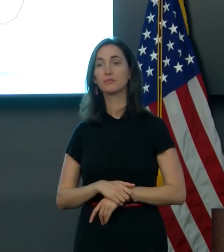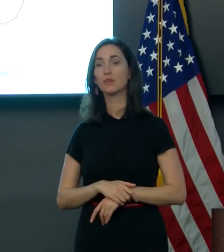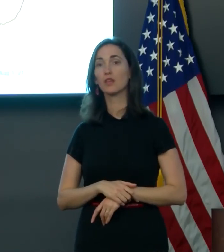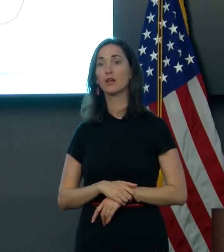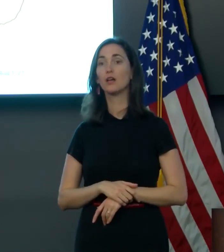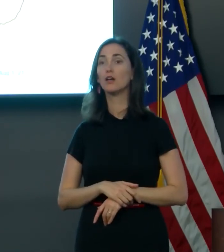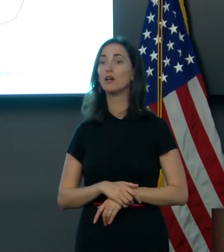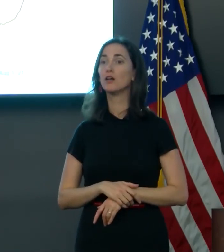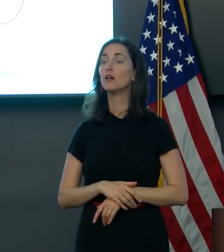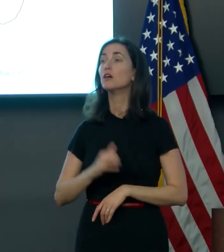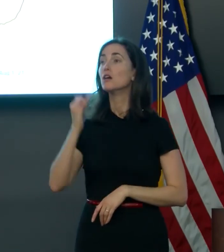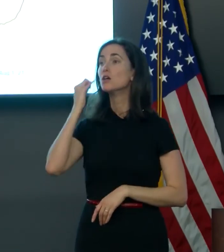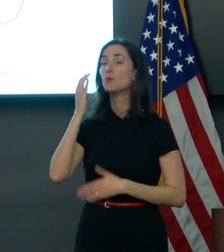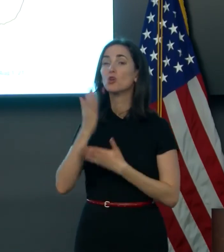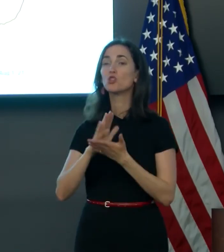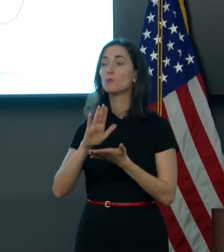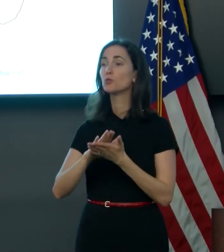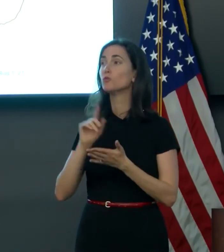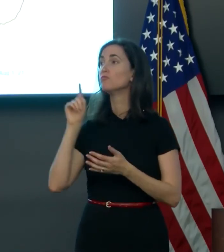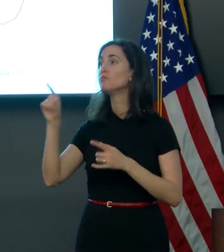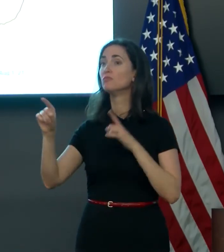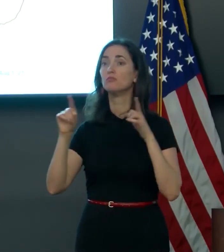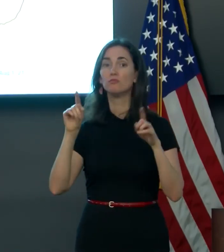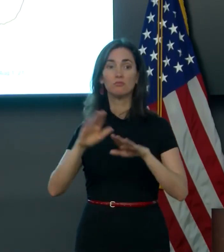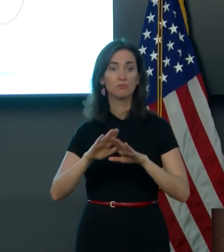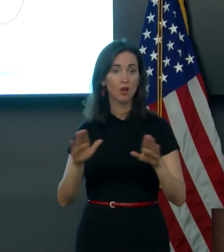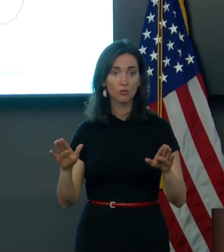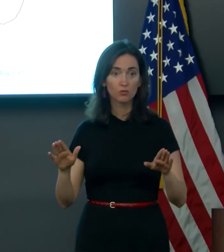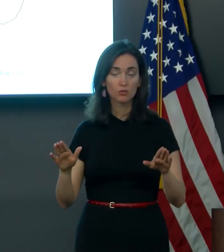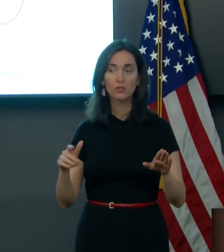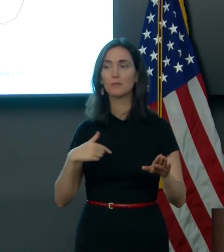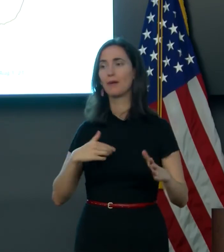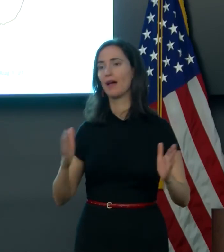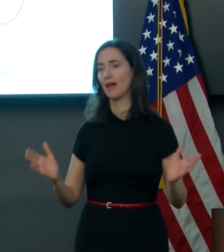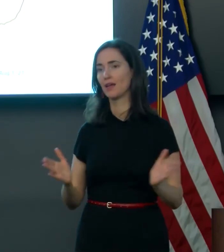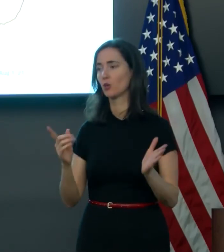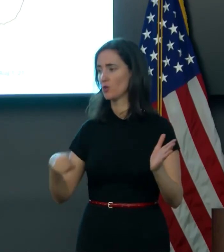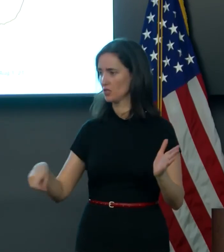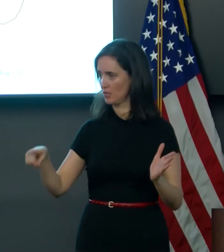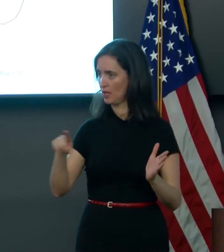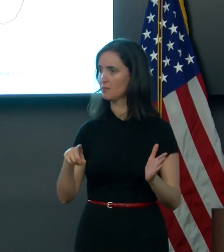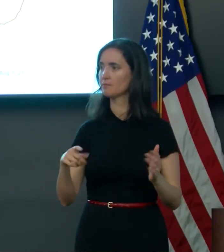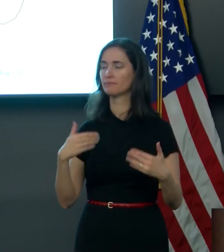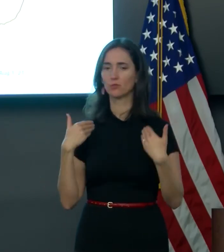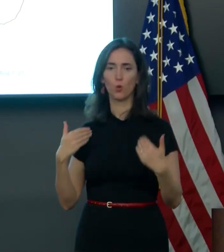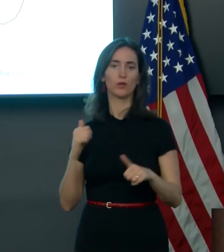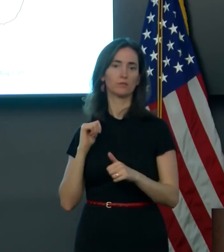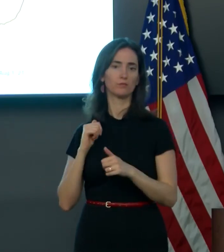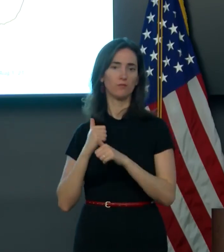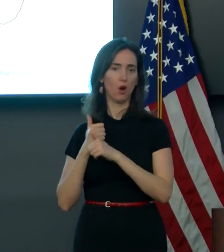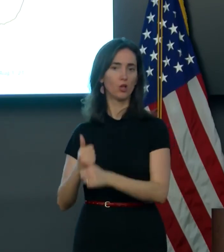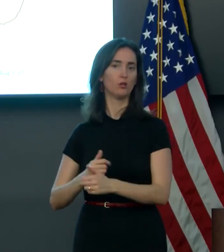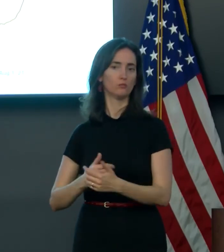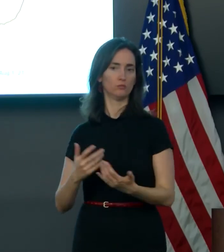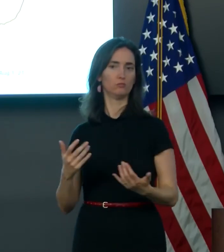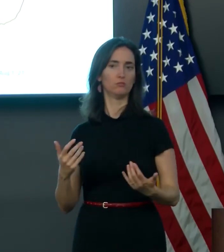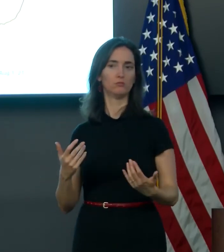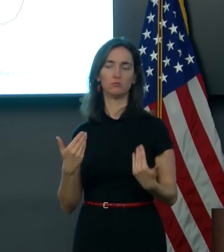are schools out there that are not doing that, I would encourage them to get with the program and to do it